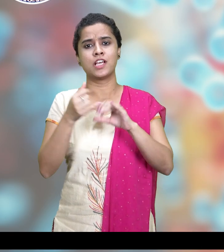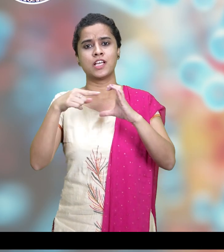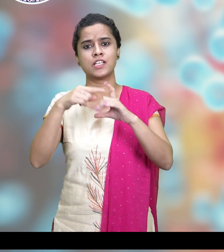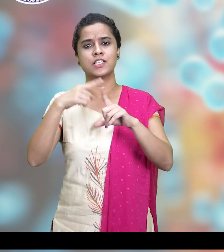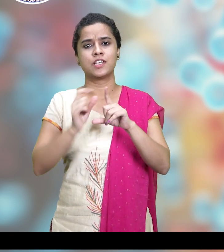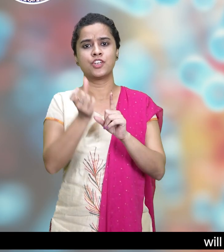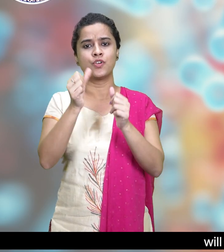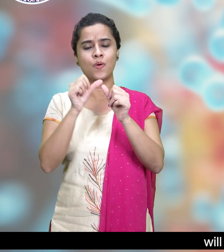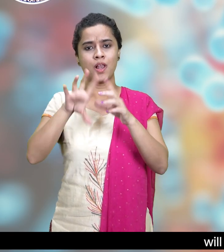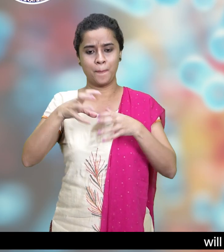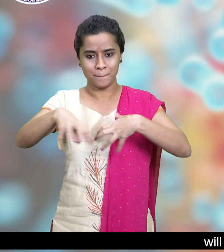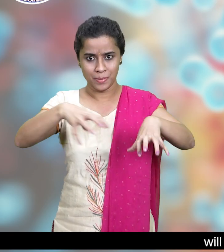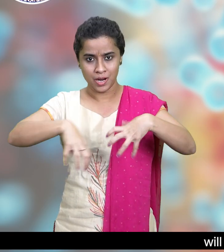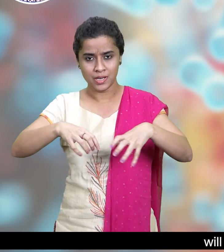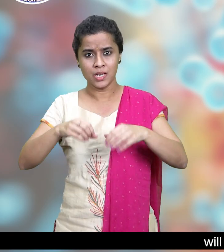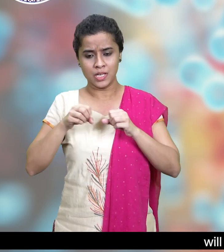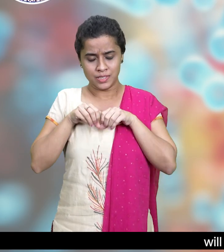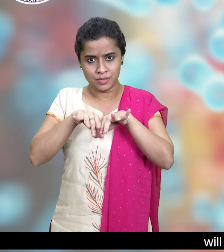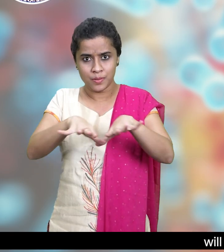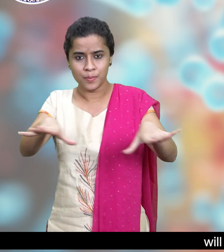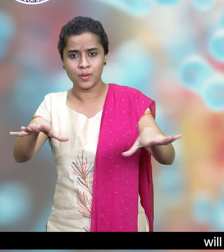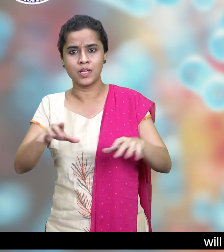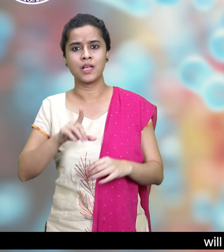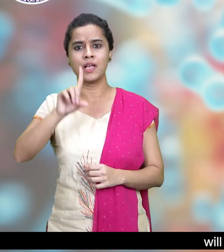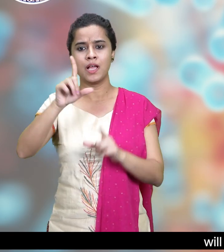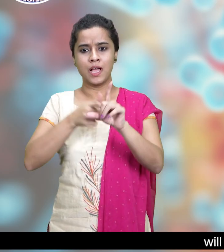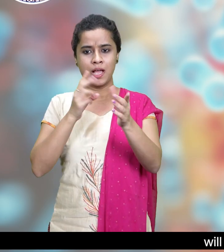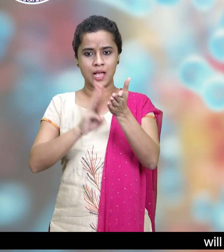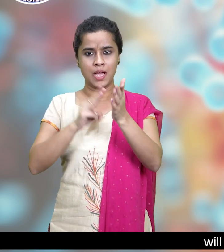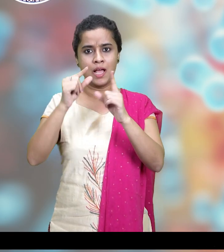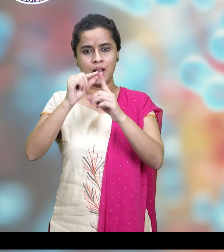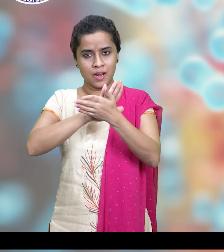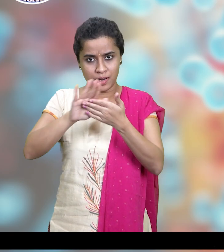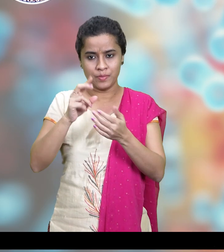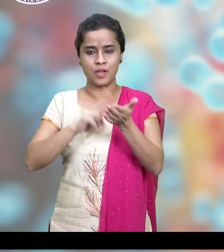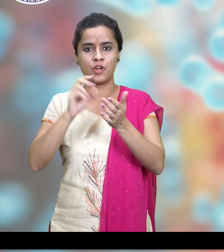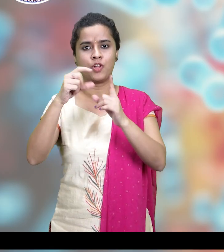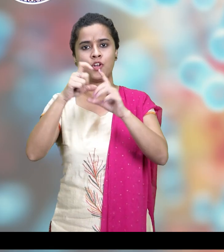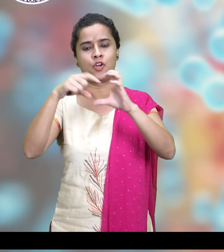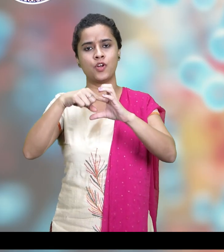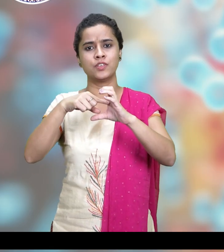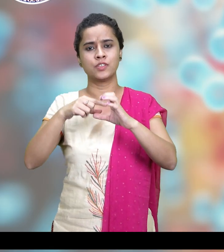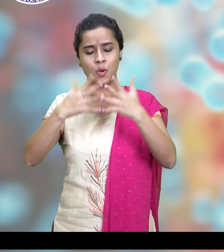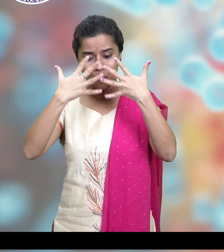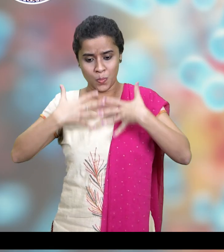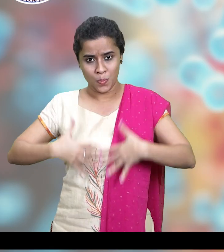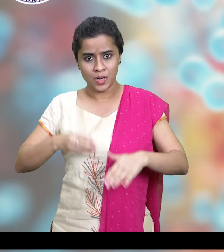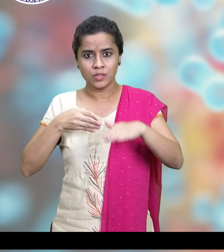organs will spread to lymph nodes all over the body.